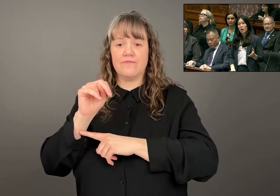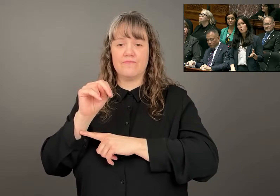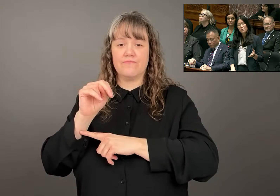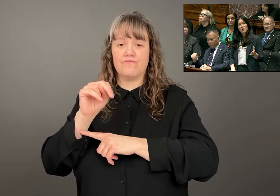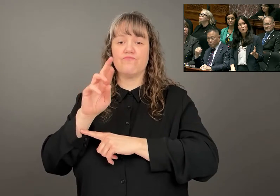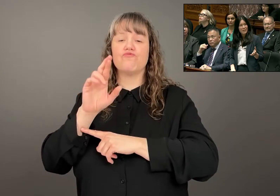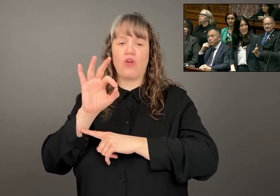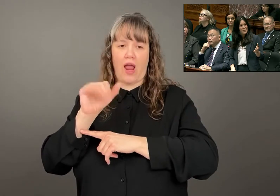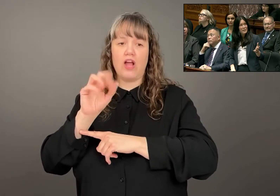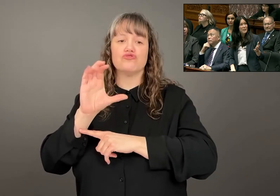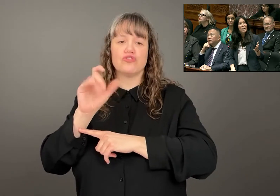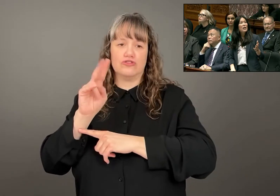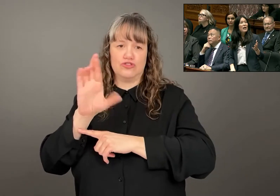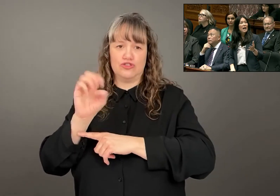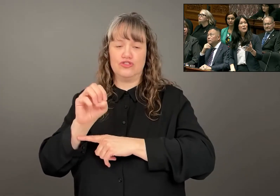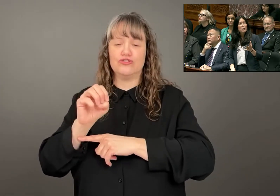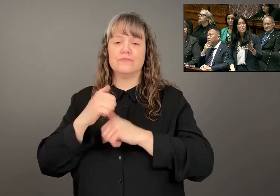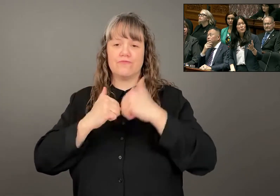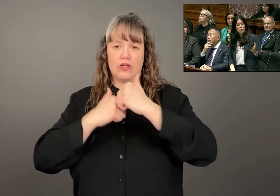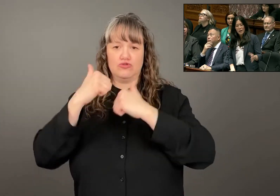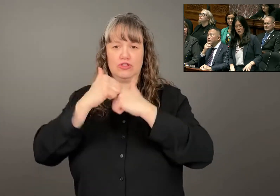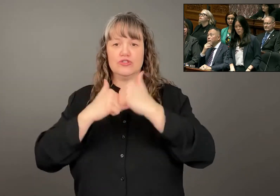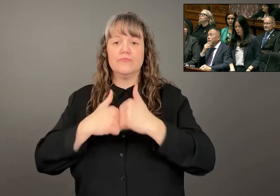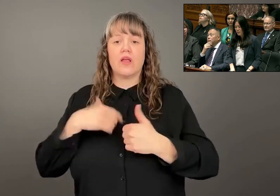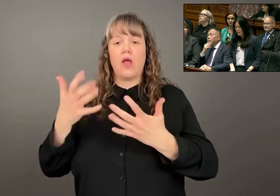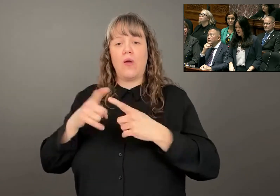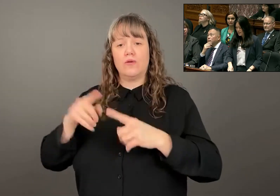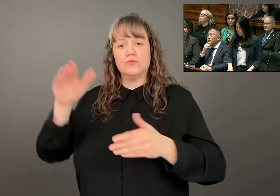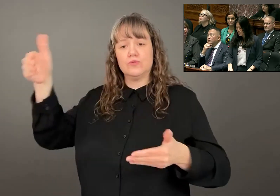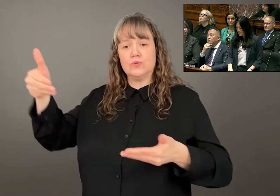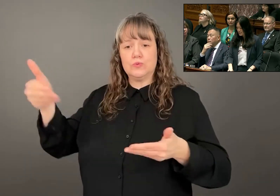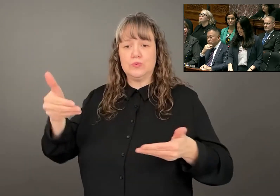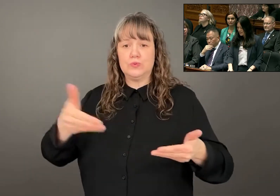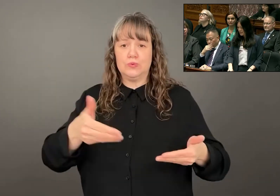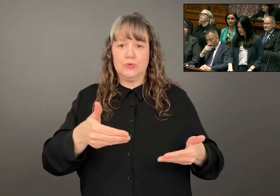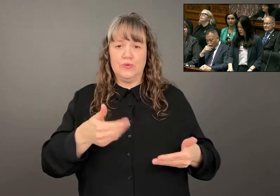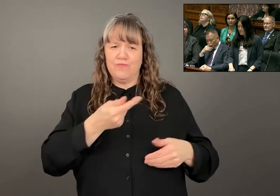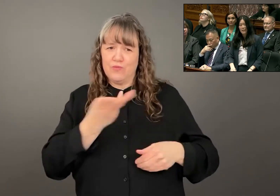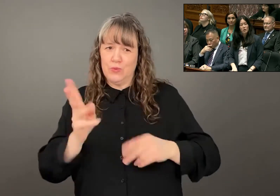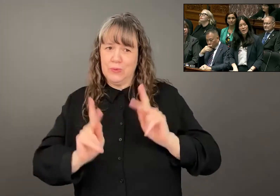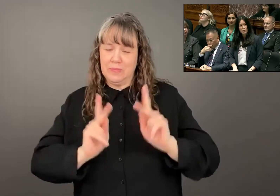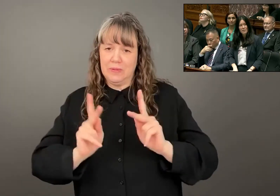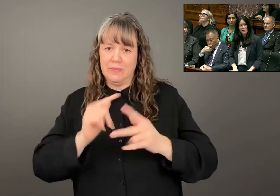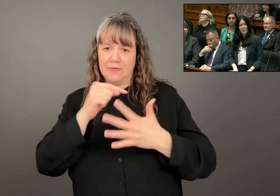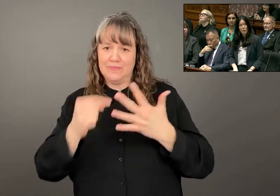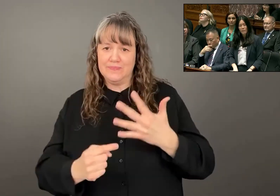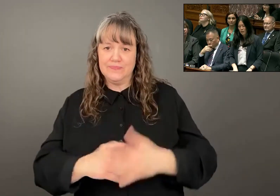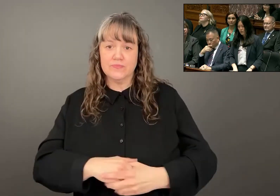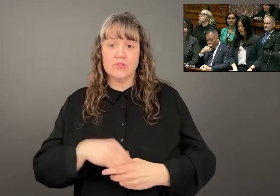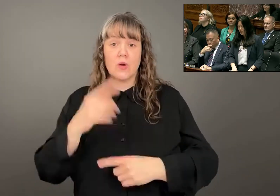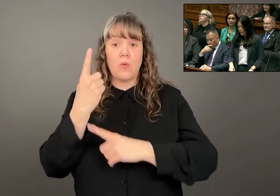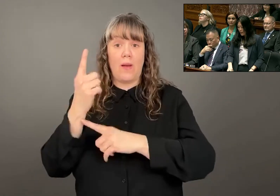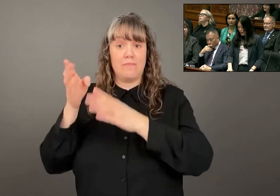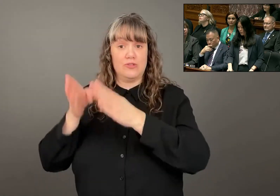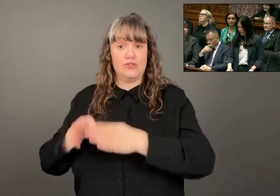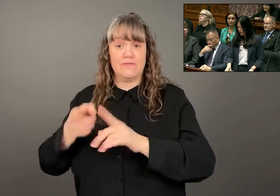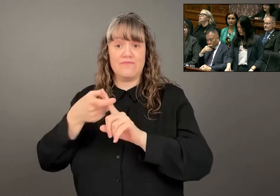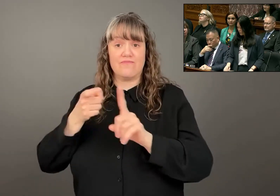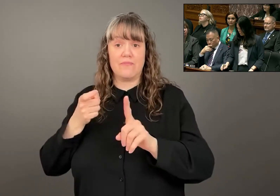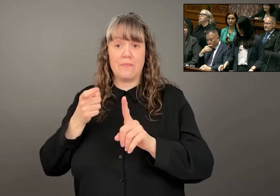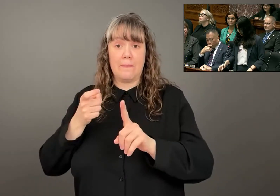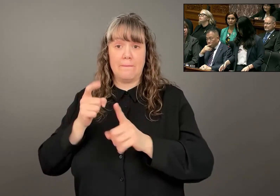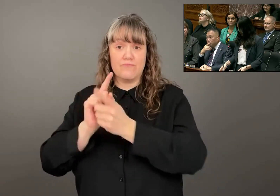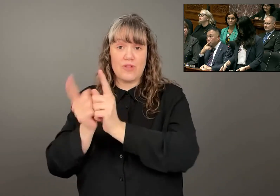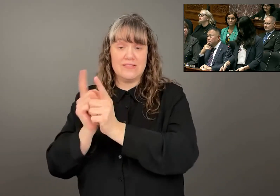to Alborz Jabal Lansar, who runs Rumi Translations, a translation agency in North Vancouver. We are